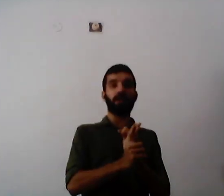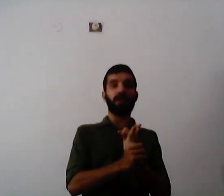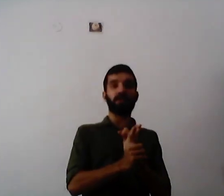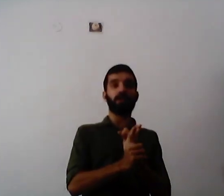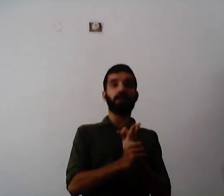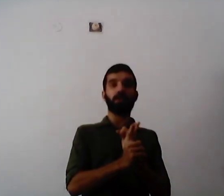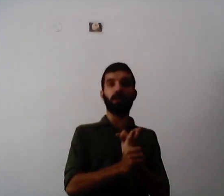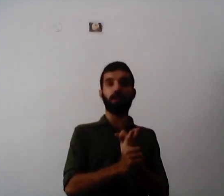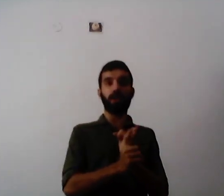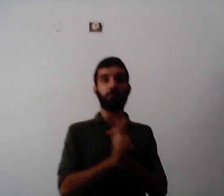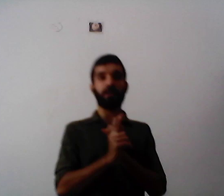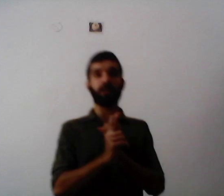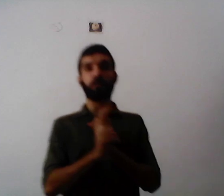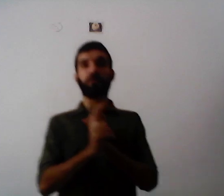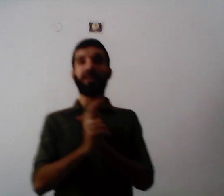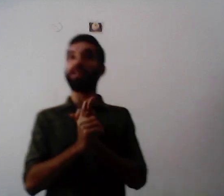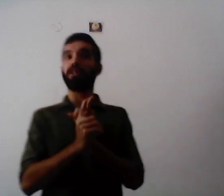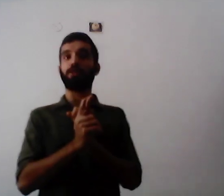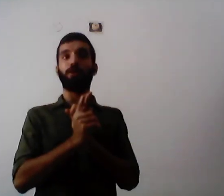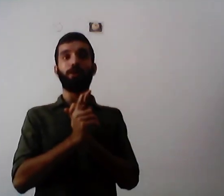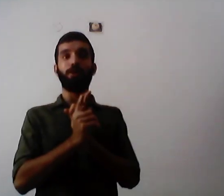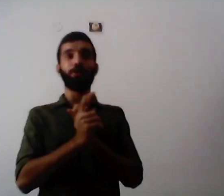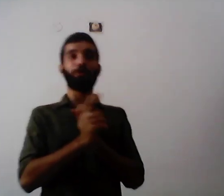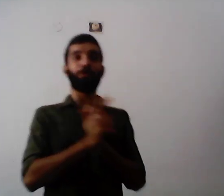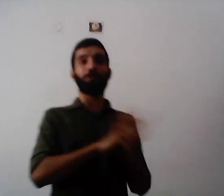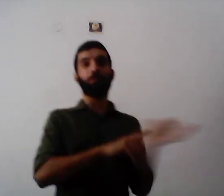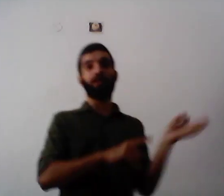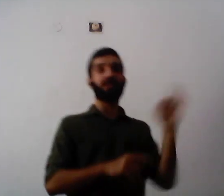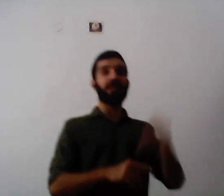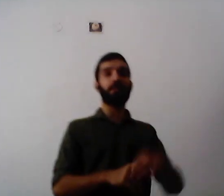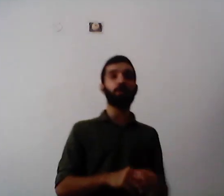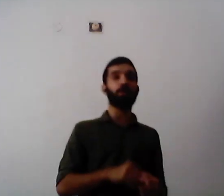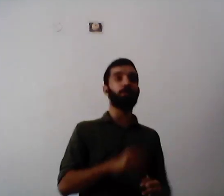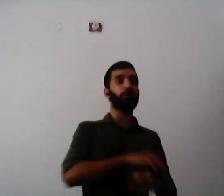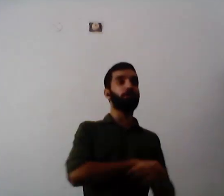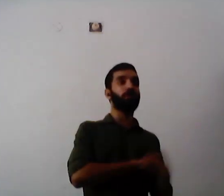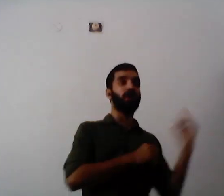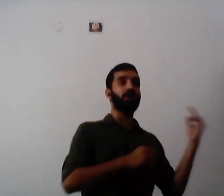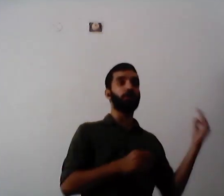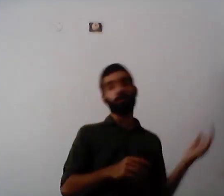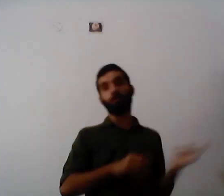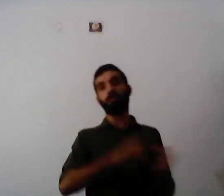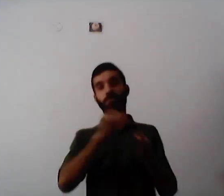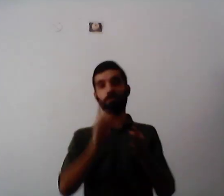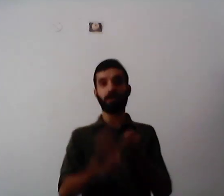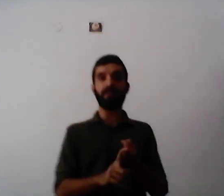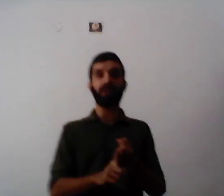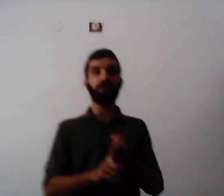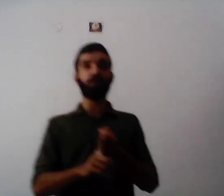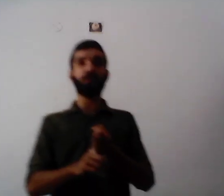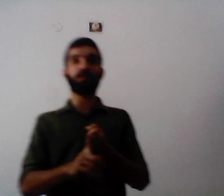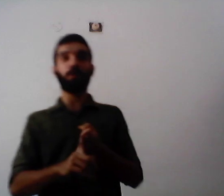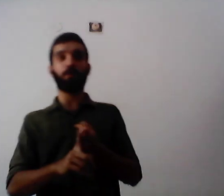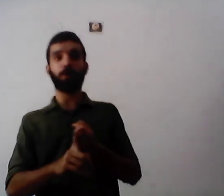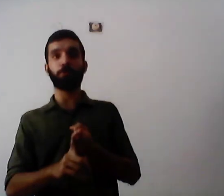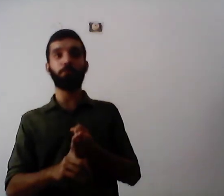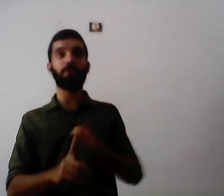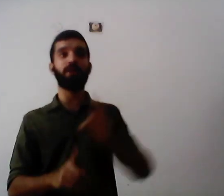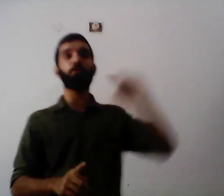application, a third application of Henry's law. So this time you are not you are also traveling for this one also, but now this